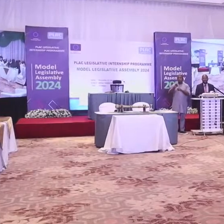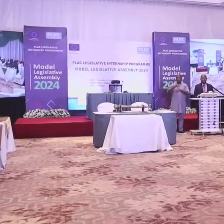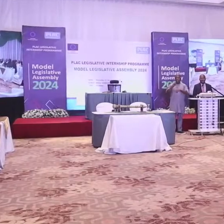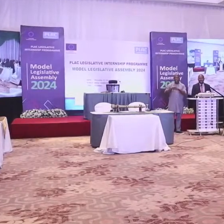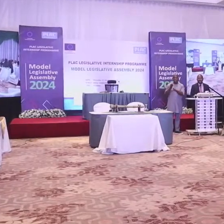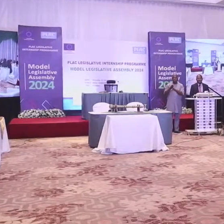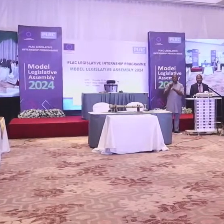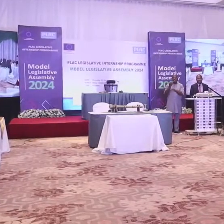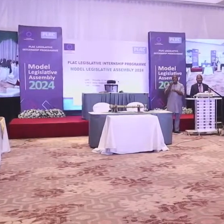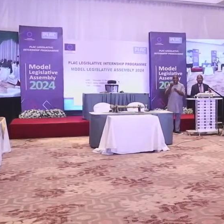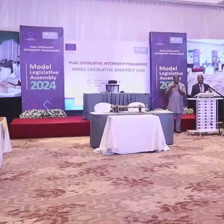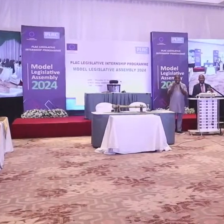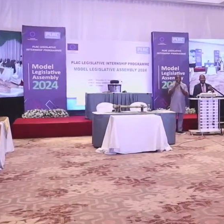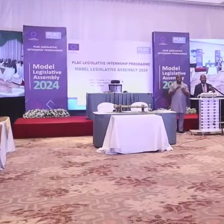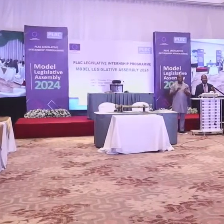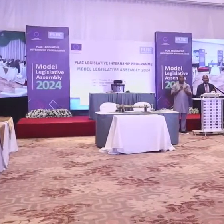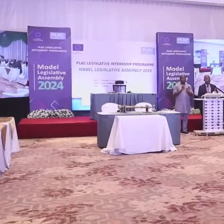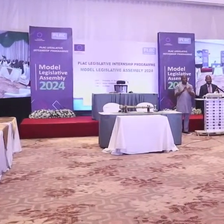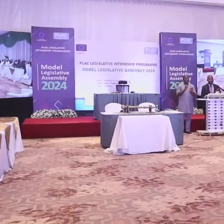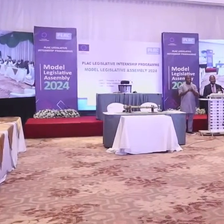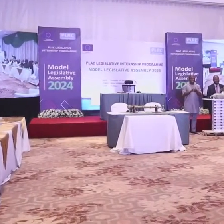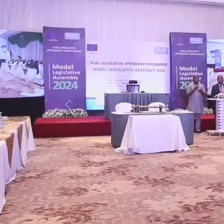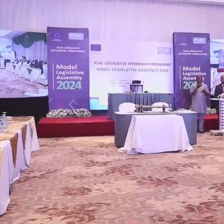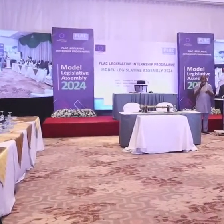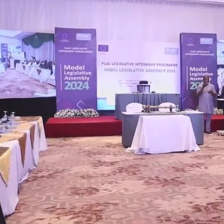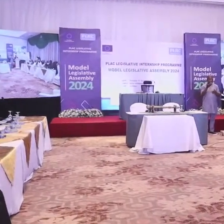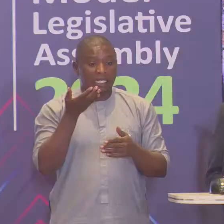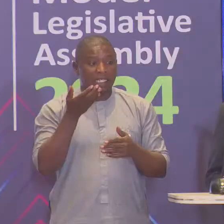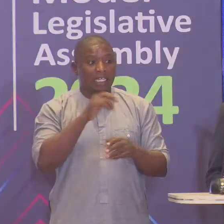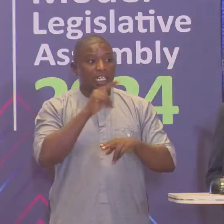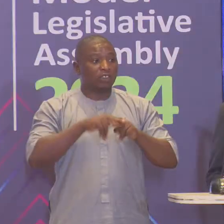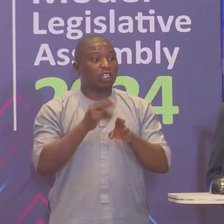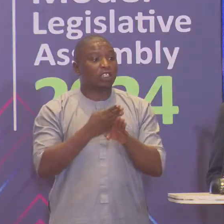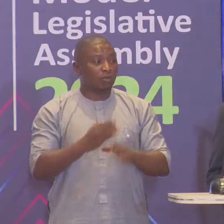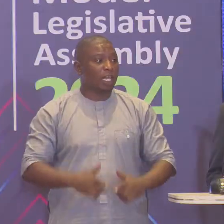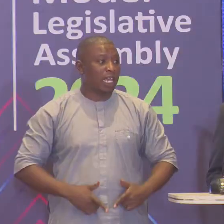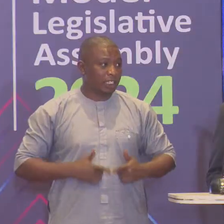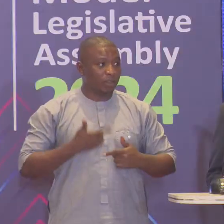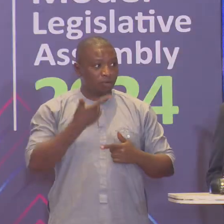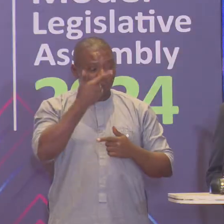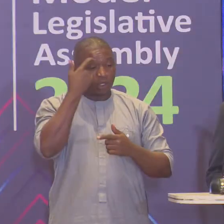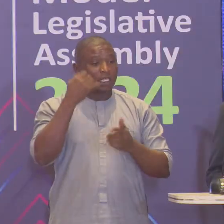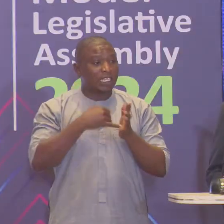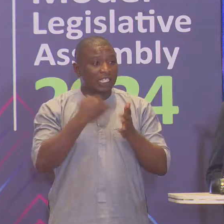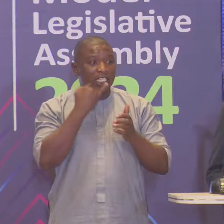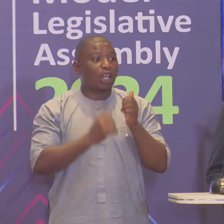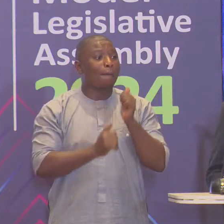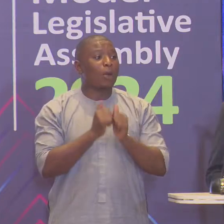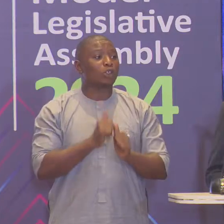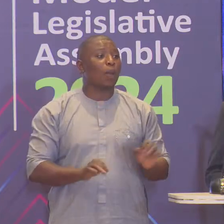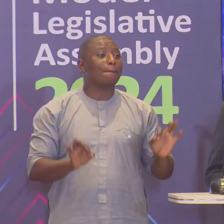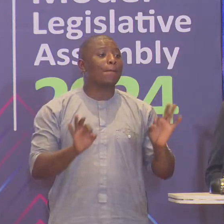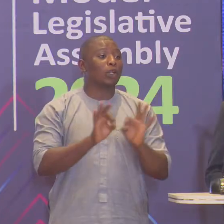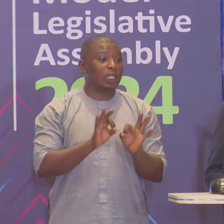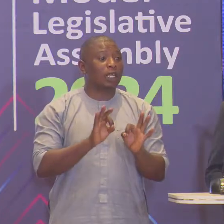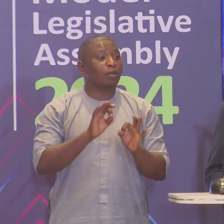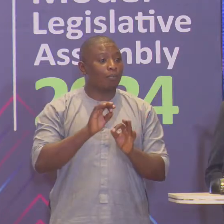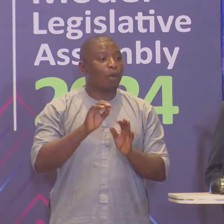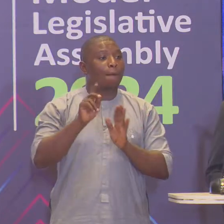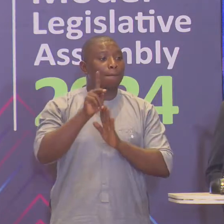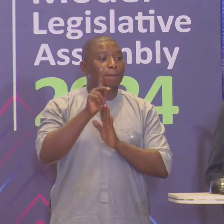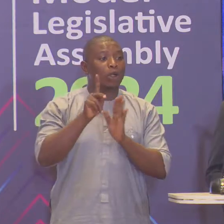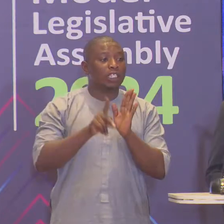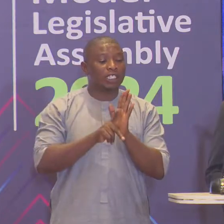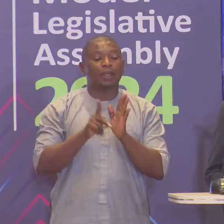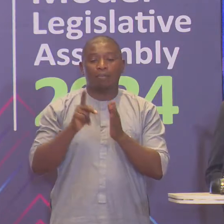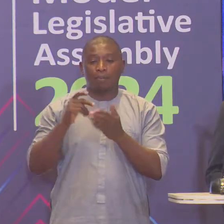important that the National Assembly exists because it is the most important policy making